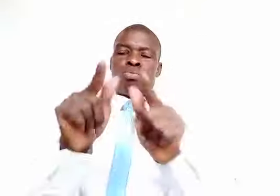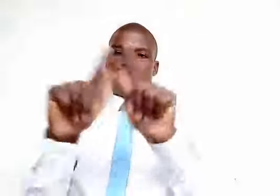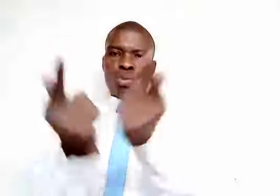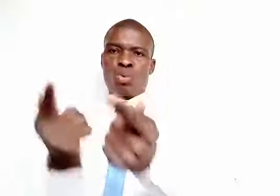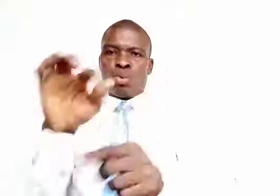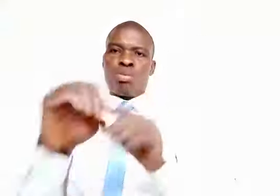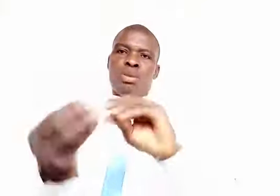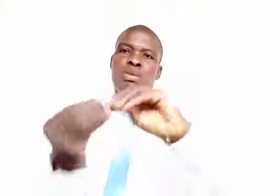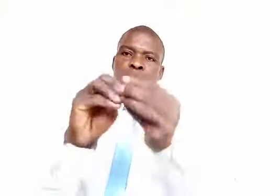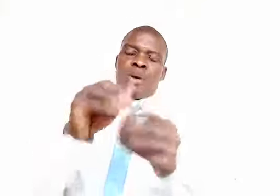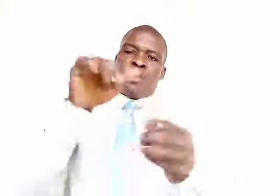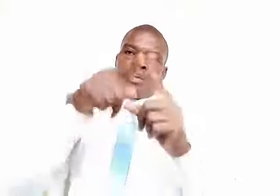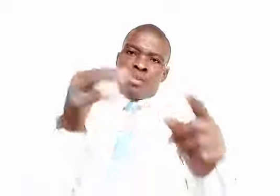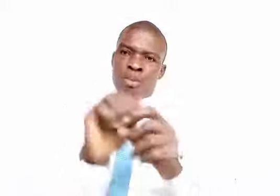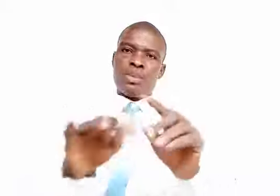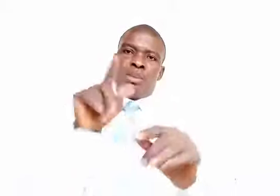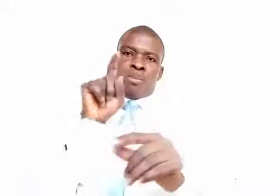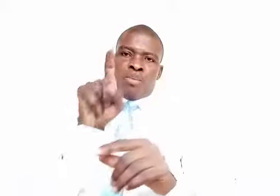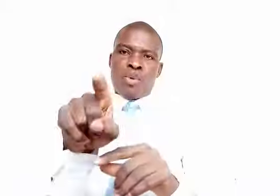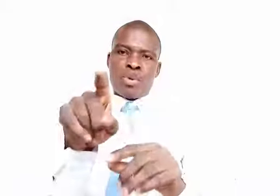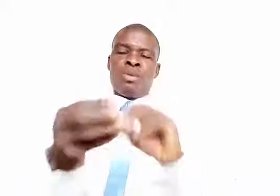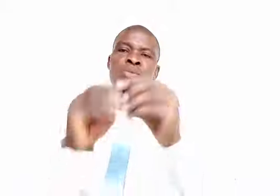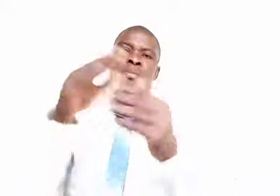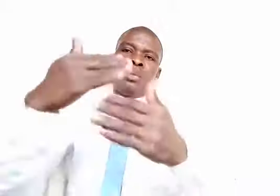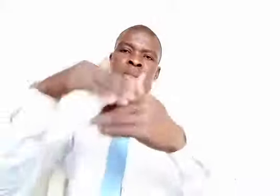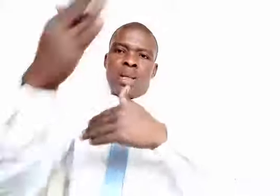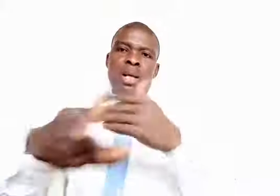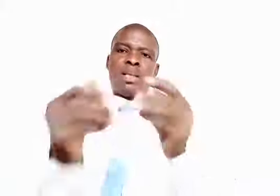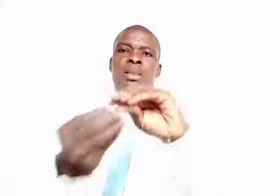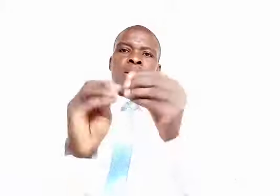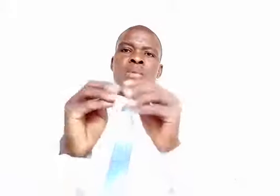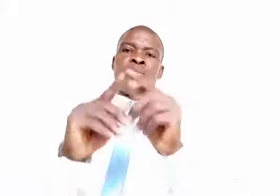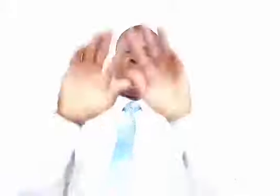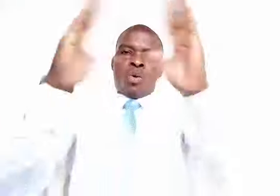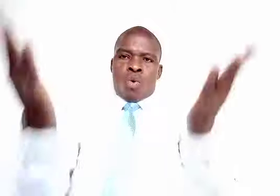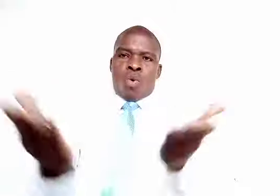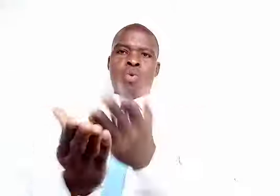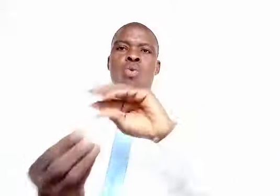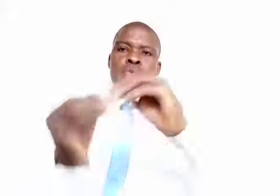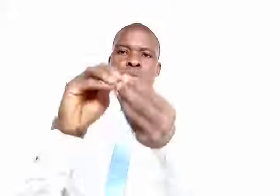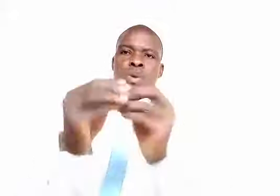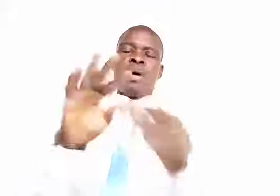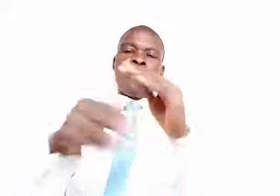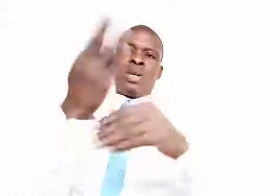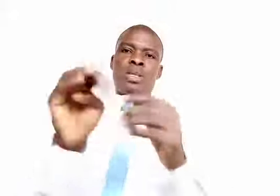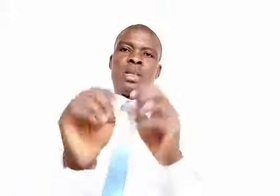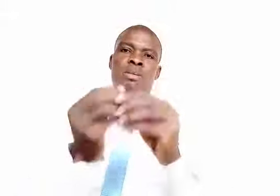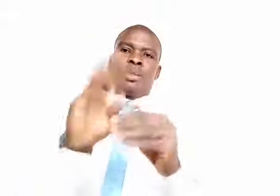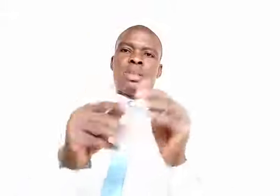threes from the decimal point or last digit of the whole number. A small gap is left between each group.